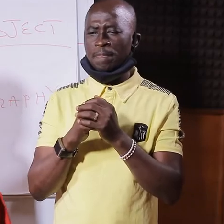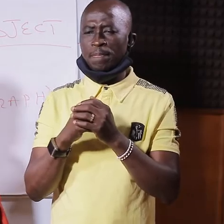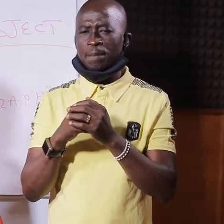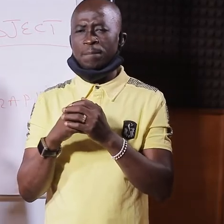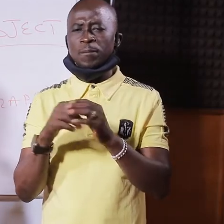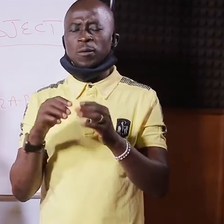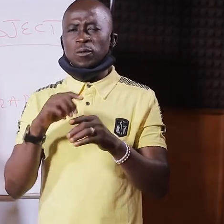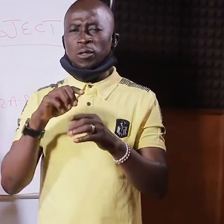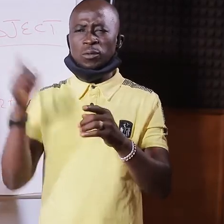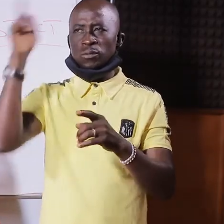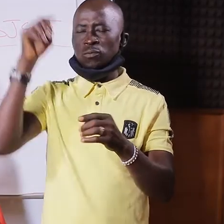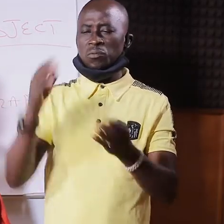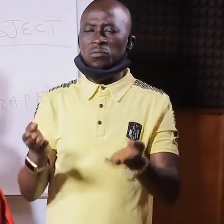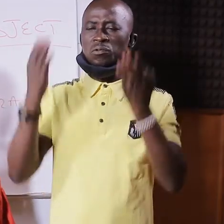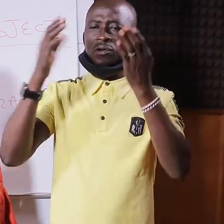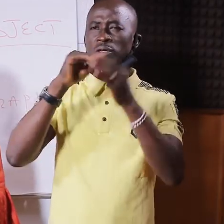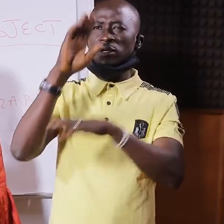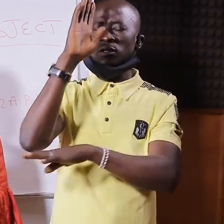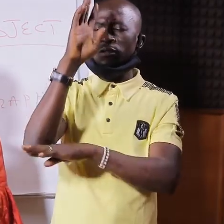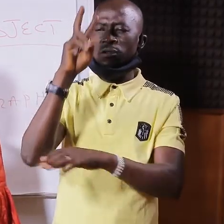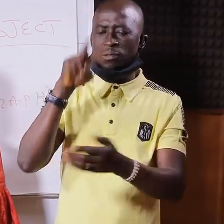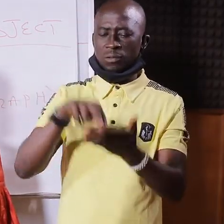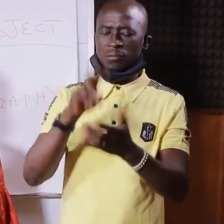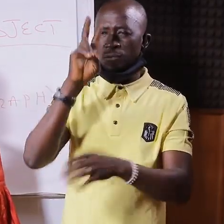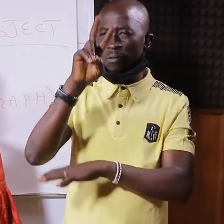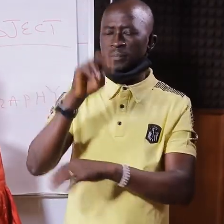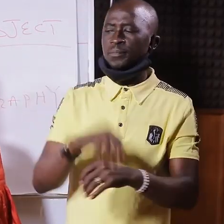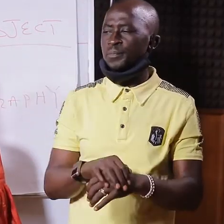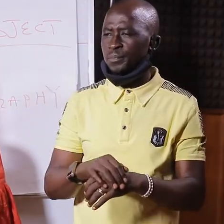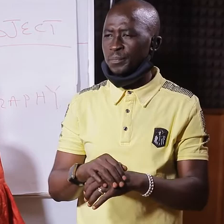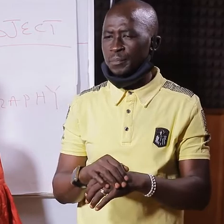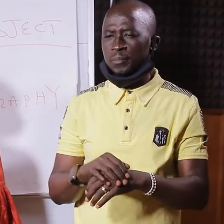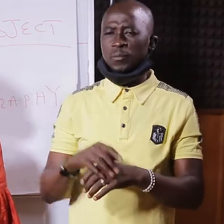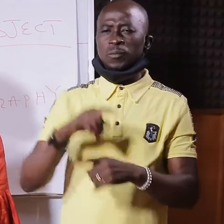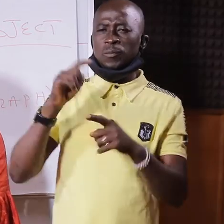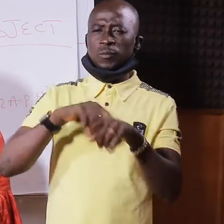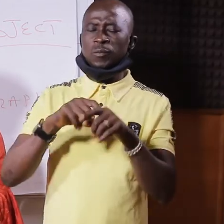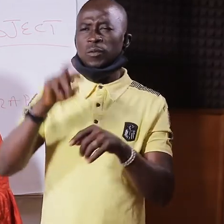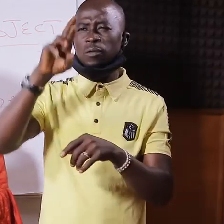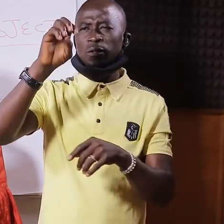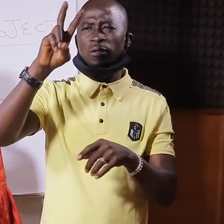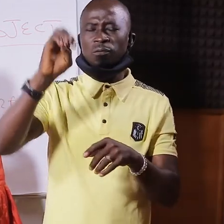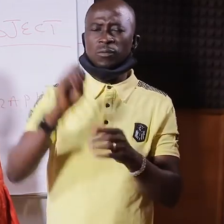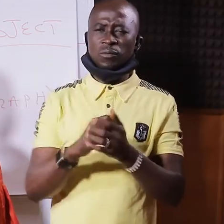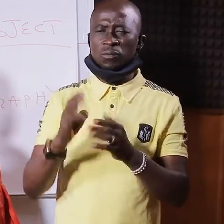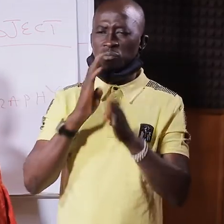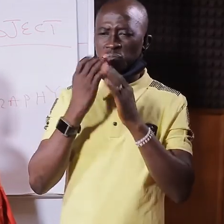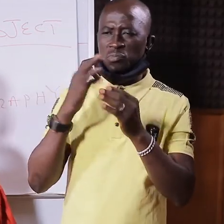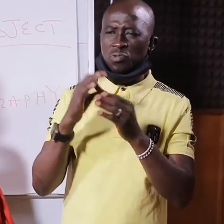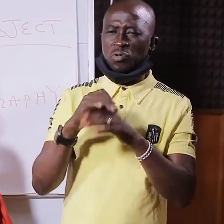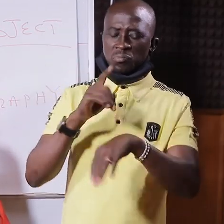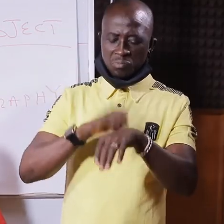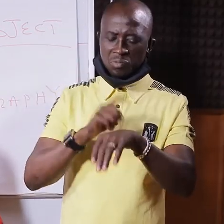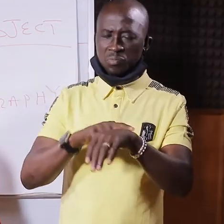apparent sunrise and sunset, among others. When we now came into revolution, we talked about